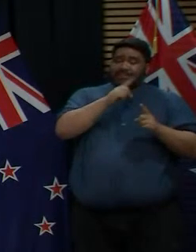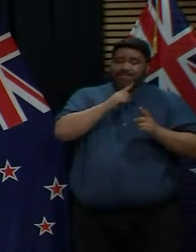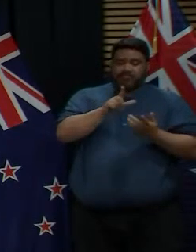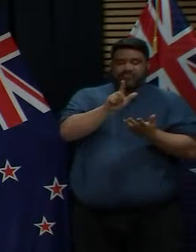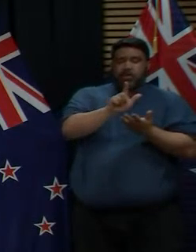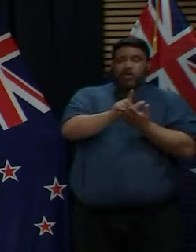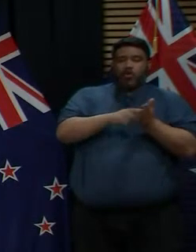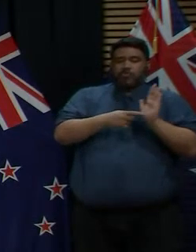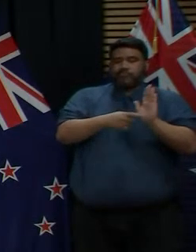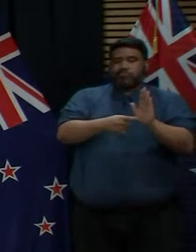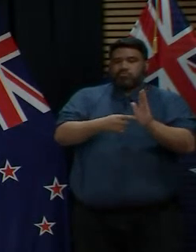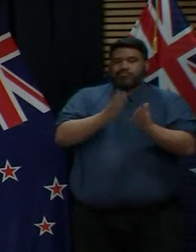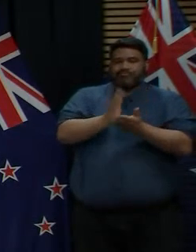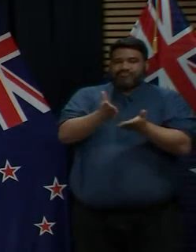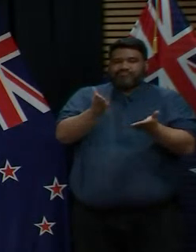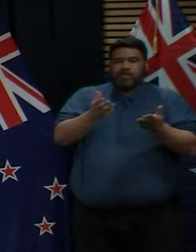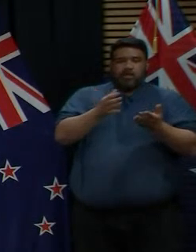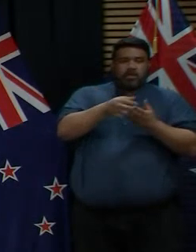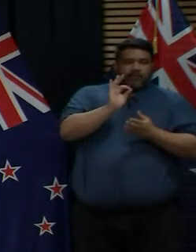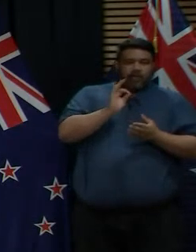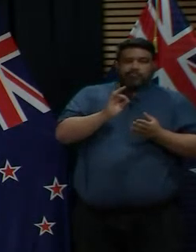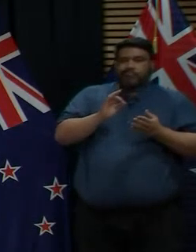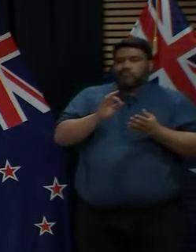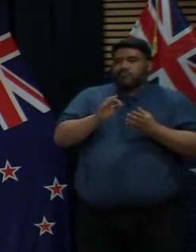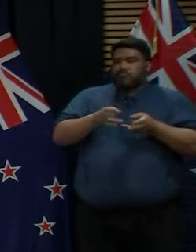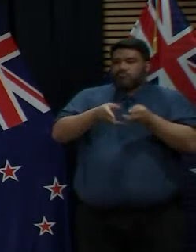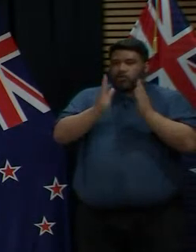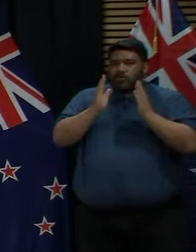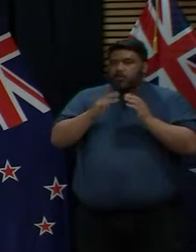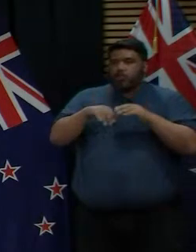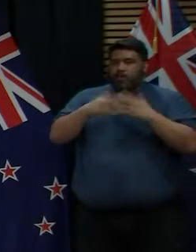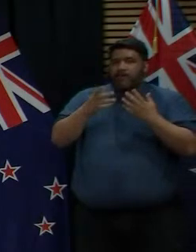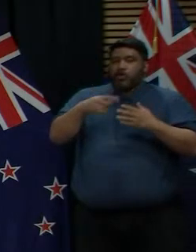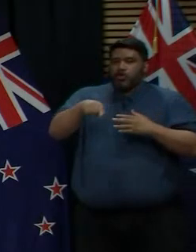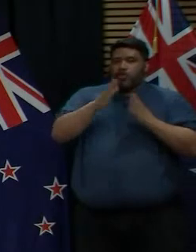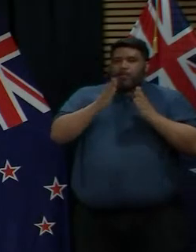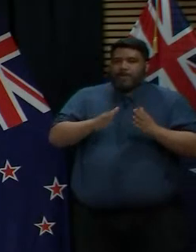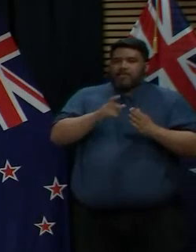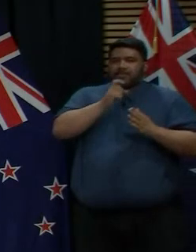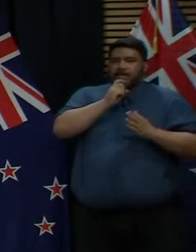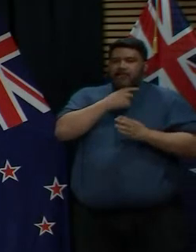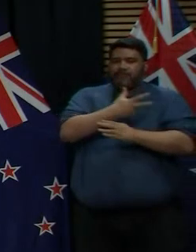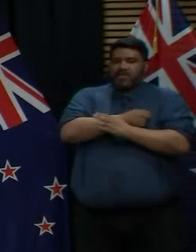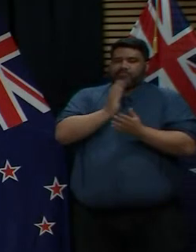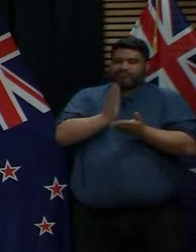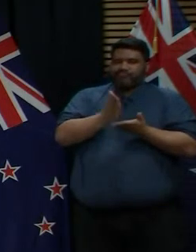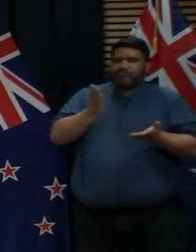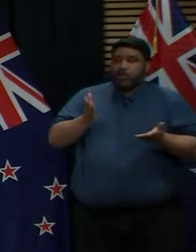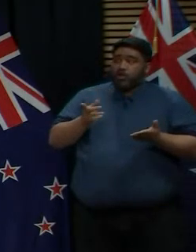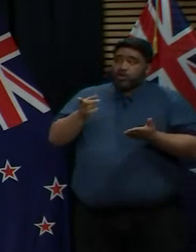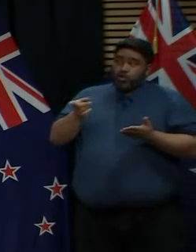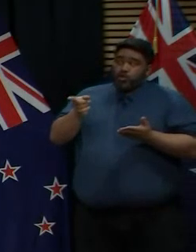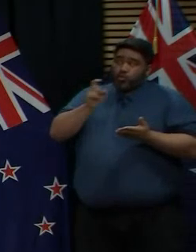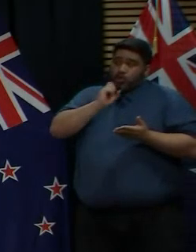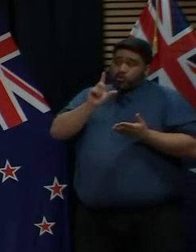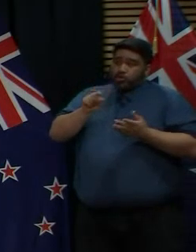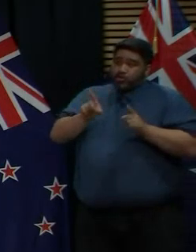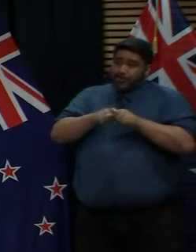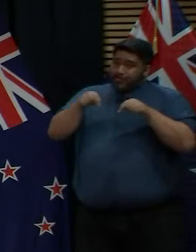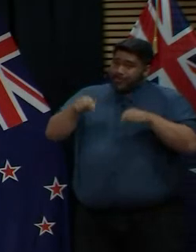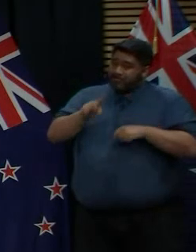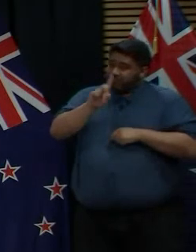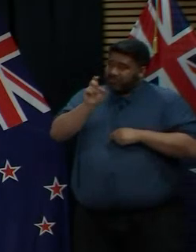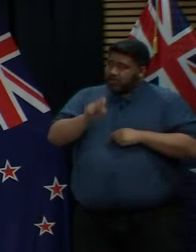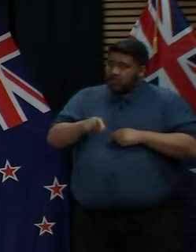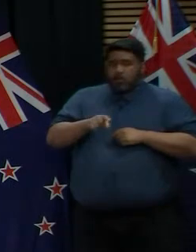for companies and cafes and restaurants to mandate vaccination. Can you do it here? I've seen actually a range of